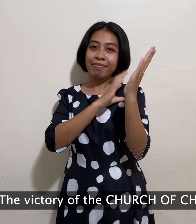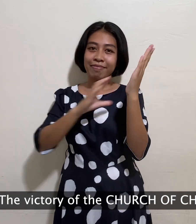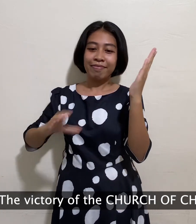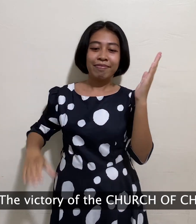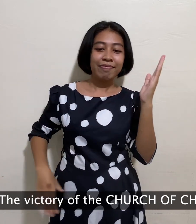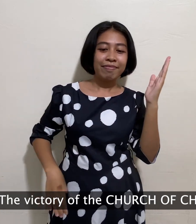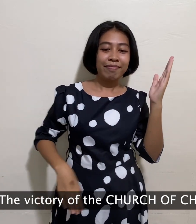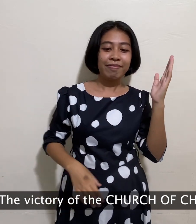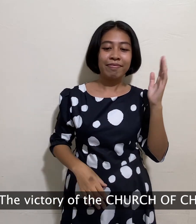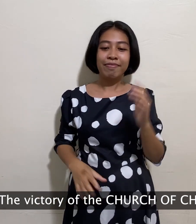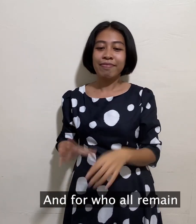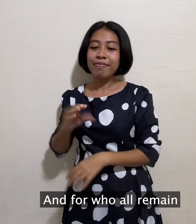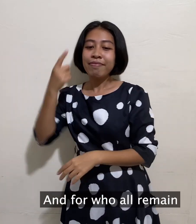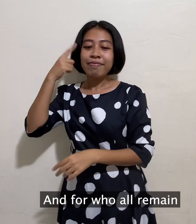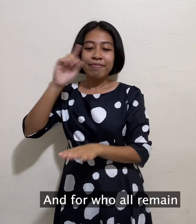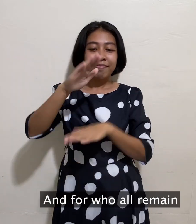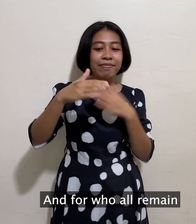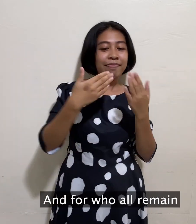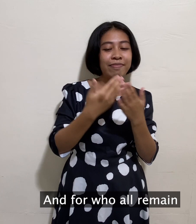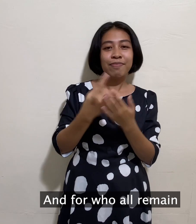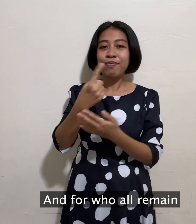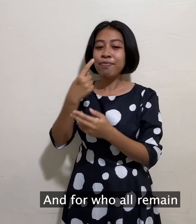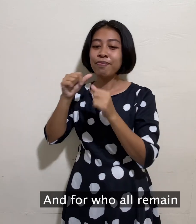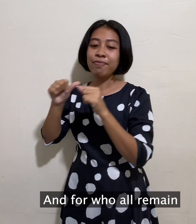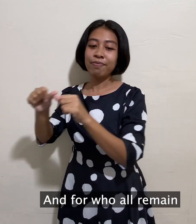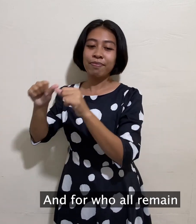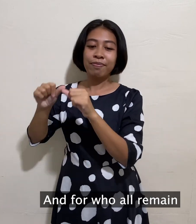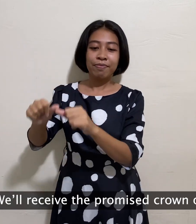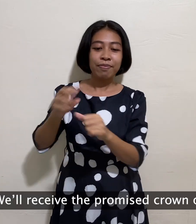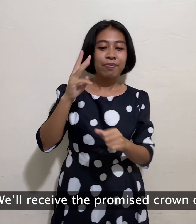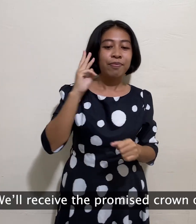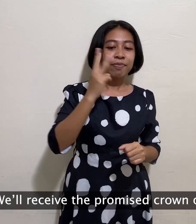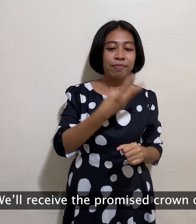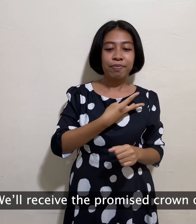Of Christ, and for all who remain will receive.